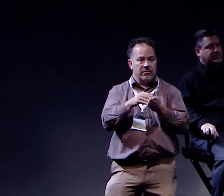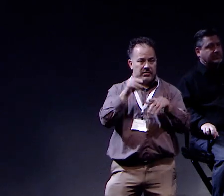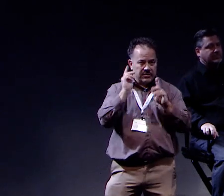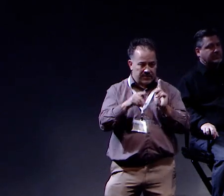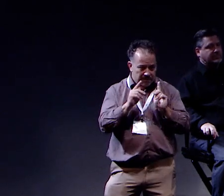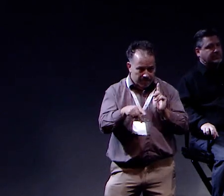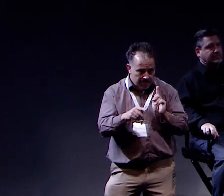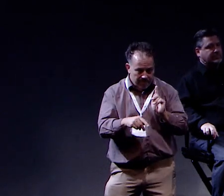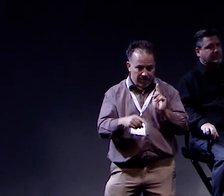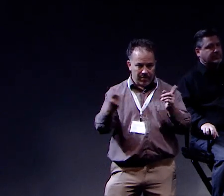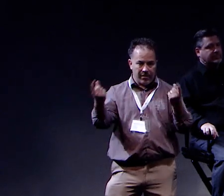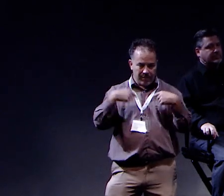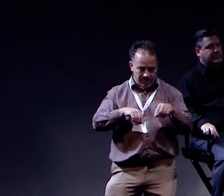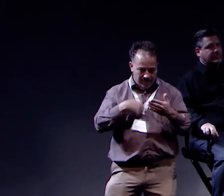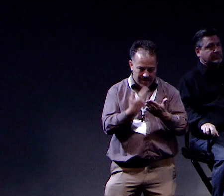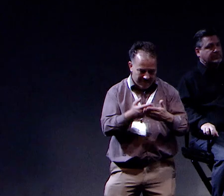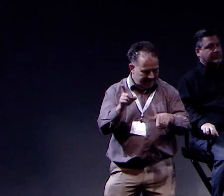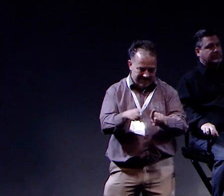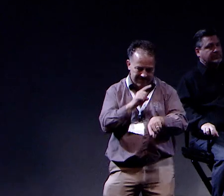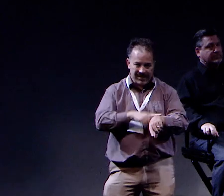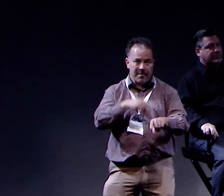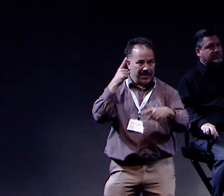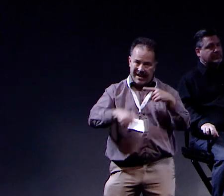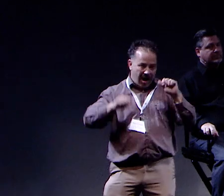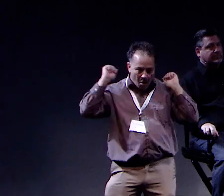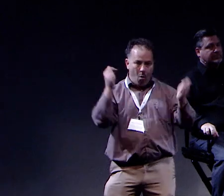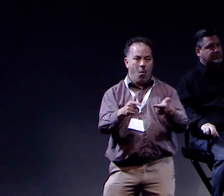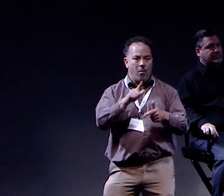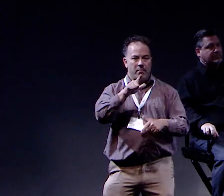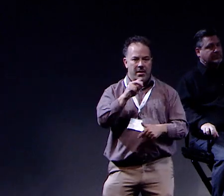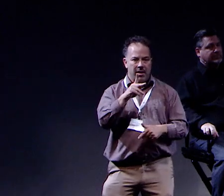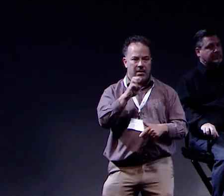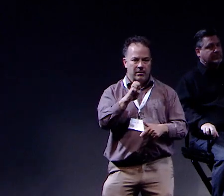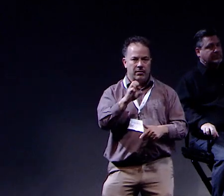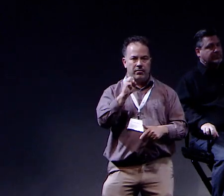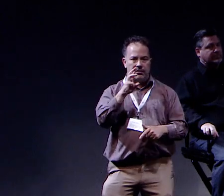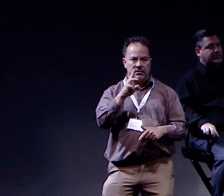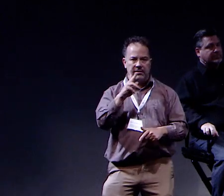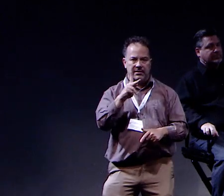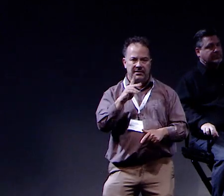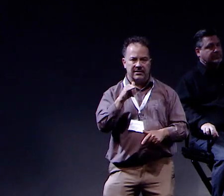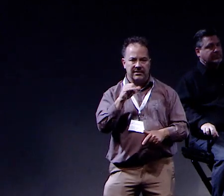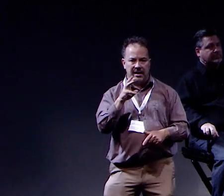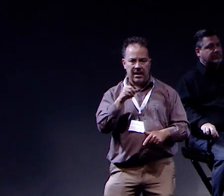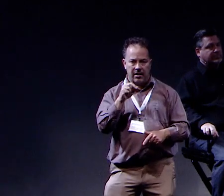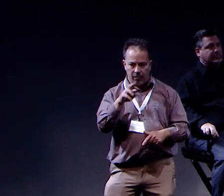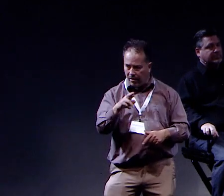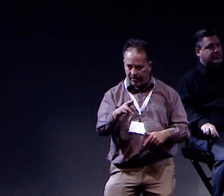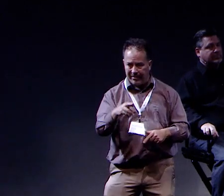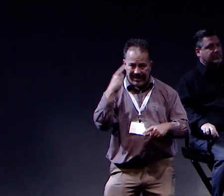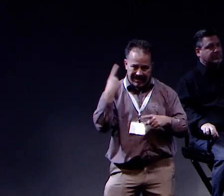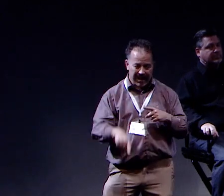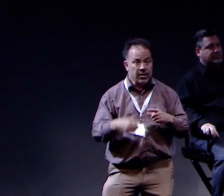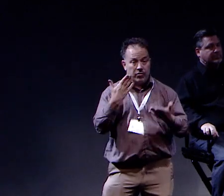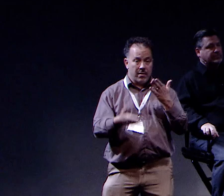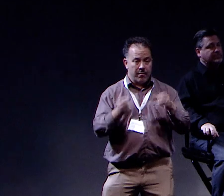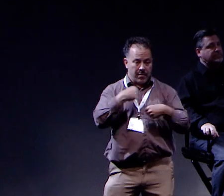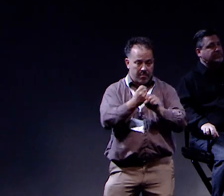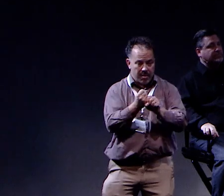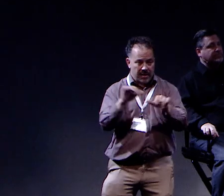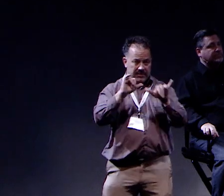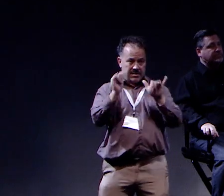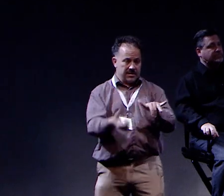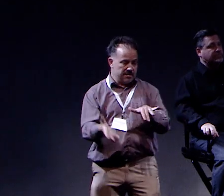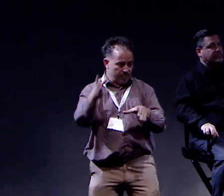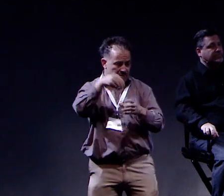can't all be Luke Skywalker. They can't. It's not going to work. So instead, maybe create a system within the constraints of